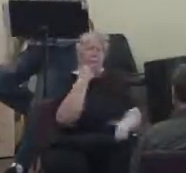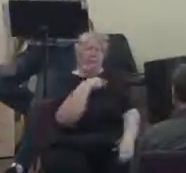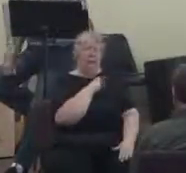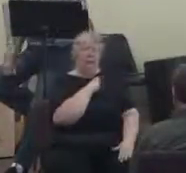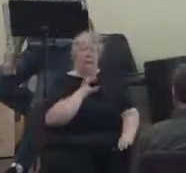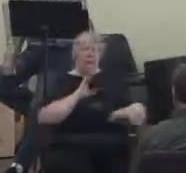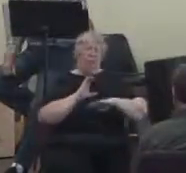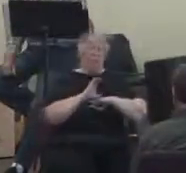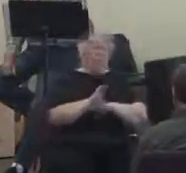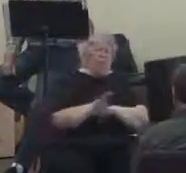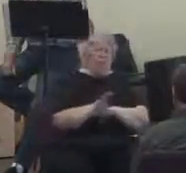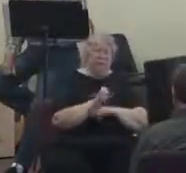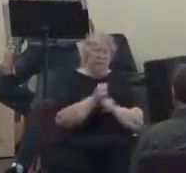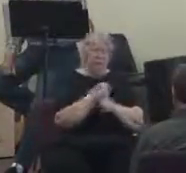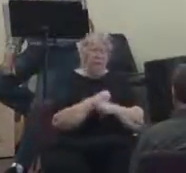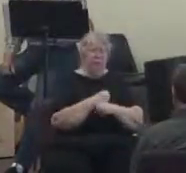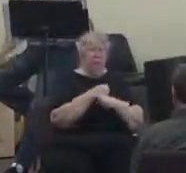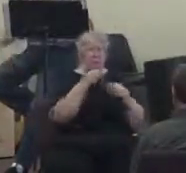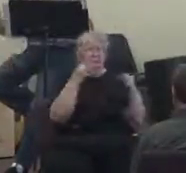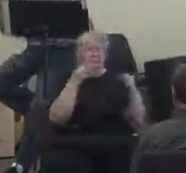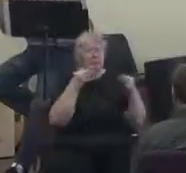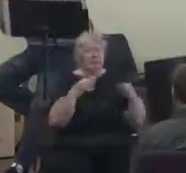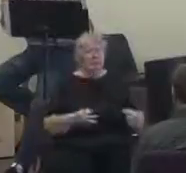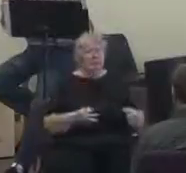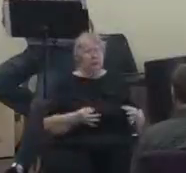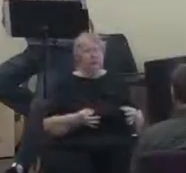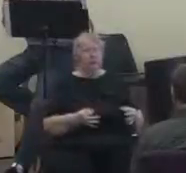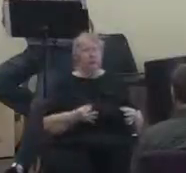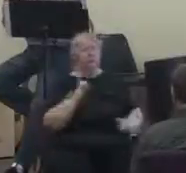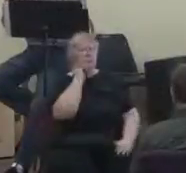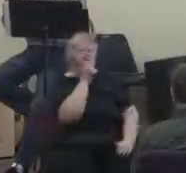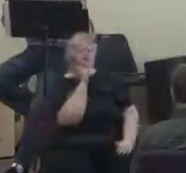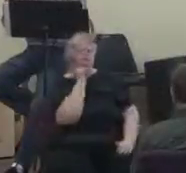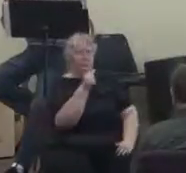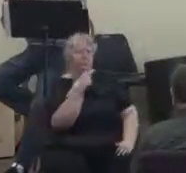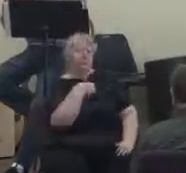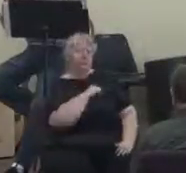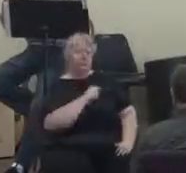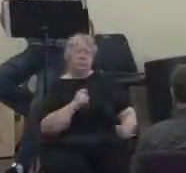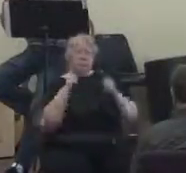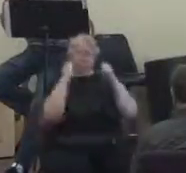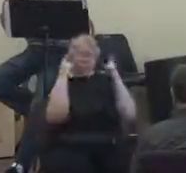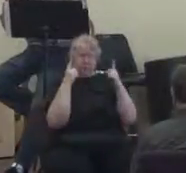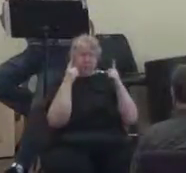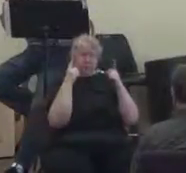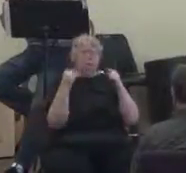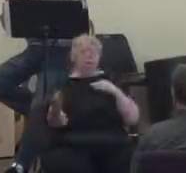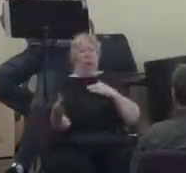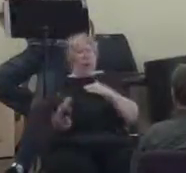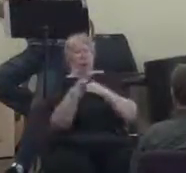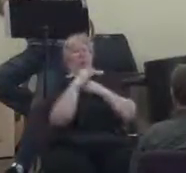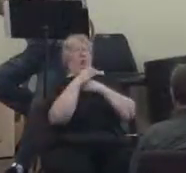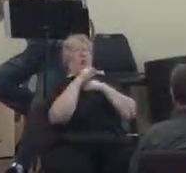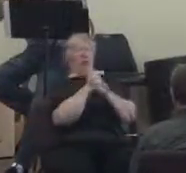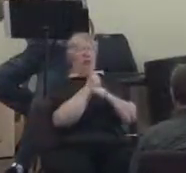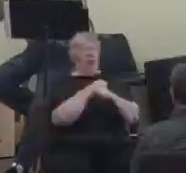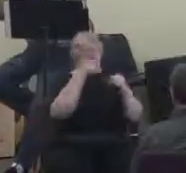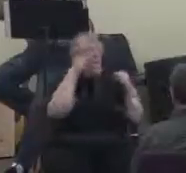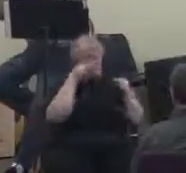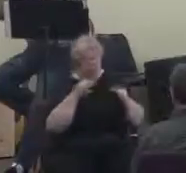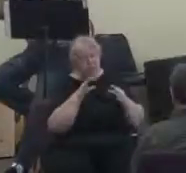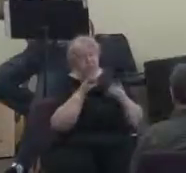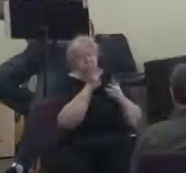decisions every day? Every day we wake up, we're forced to make decisions. Decisions